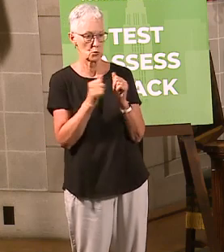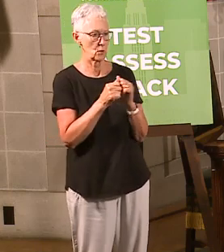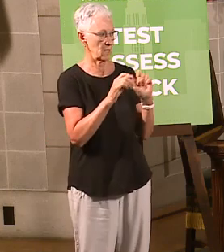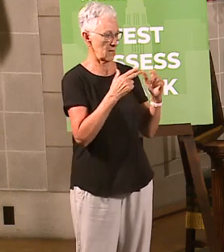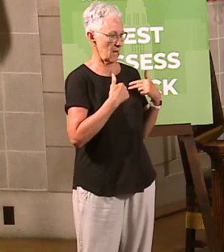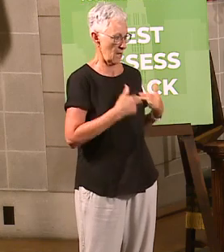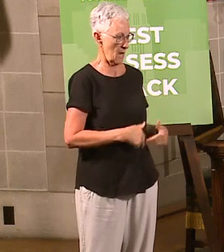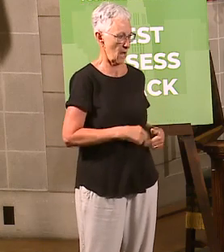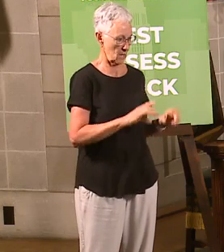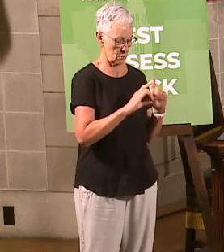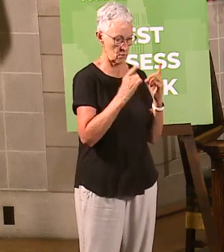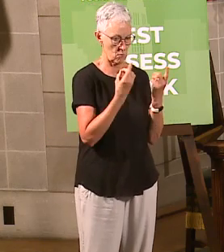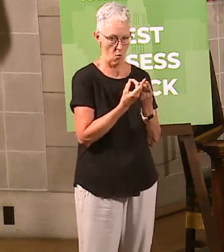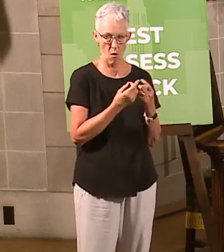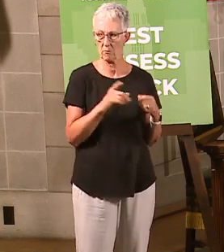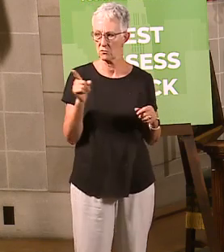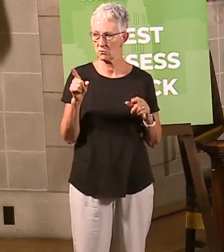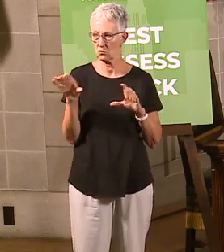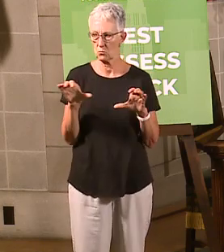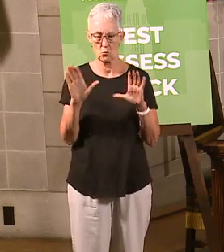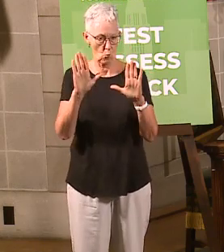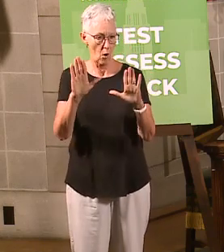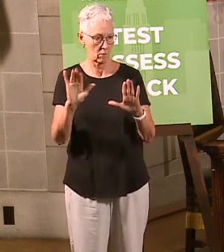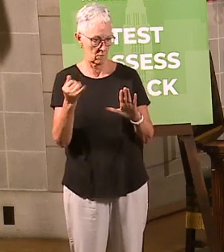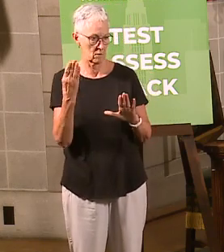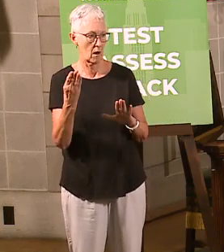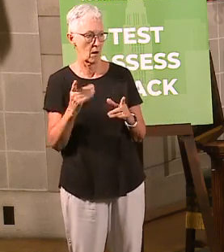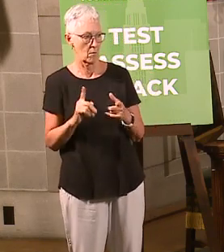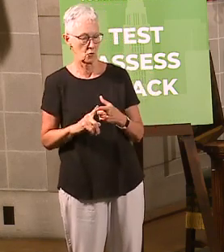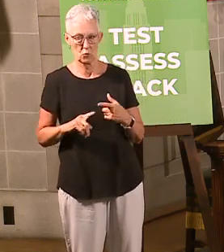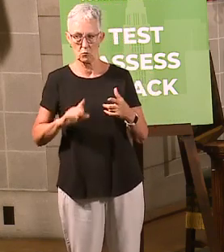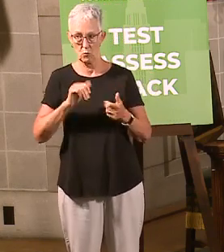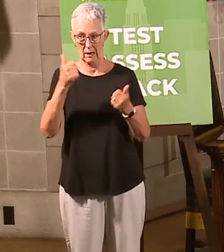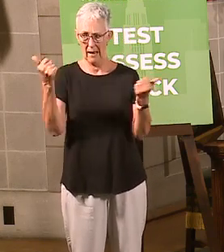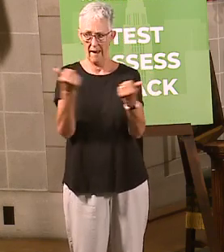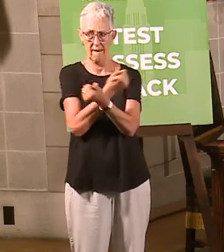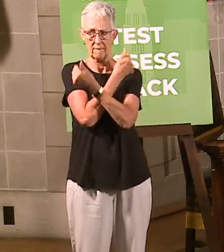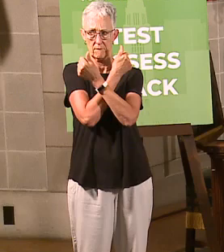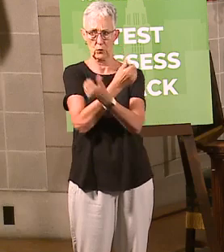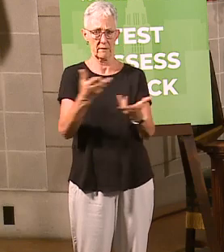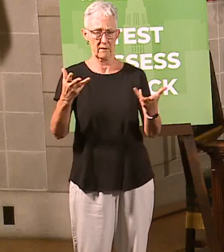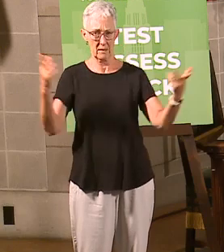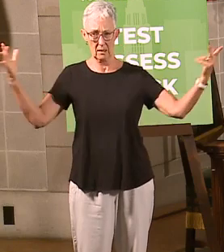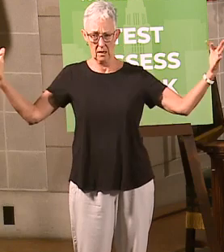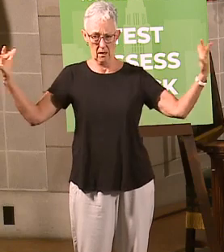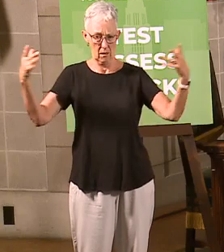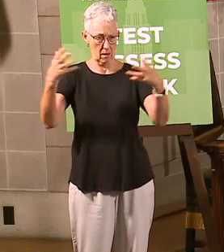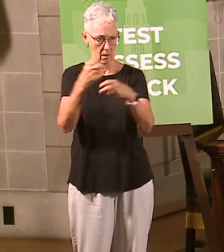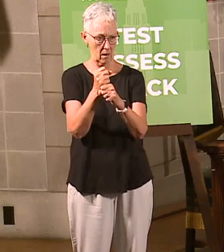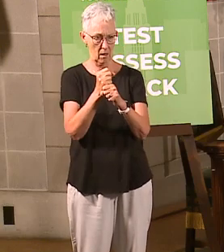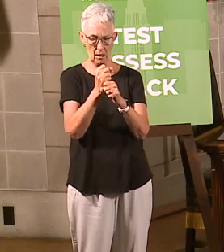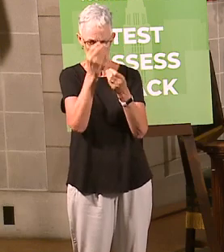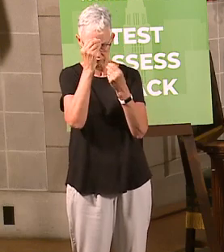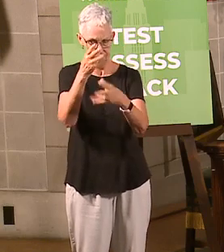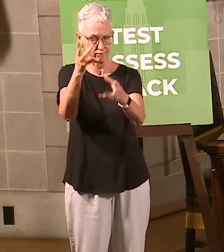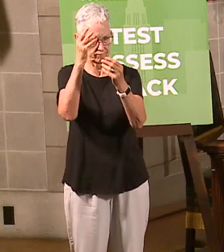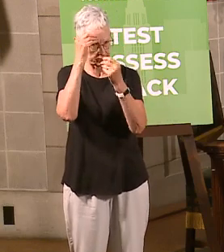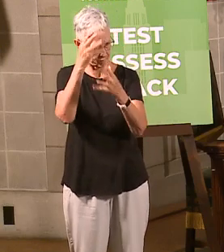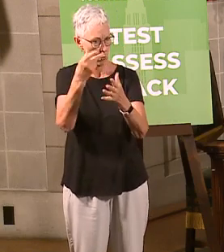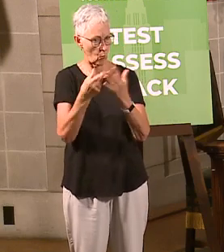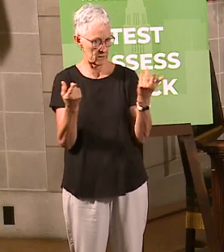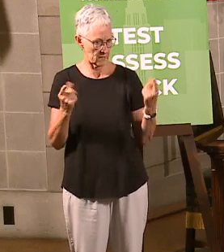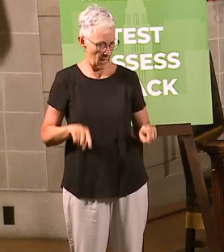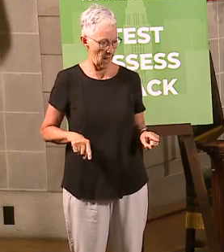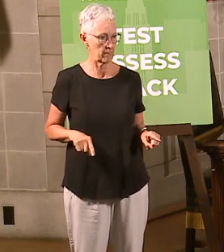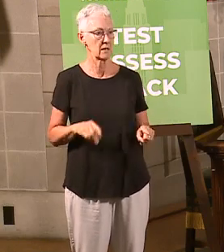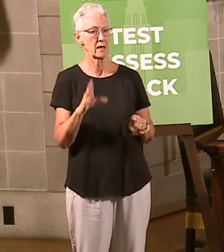with my office. She's just done a wonderful, wonderful job in pulling all this together and keeping us all coordinated, not only on these guidance and